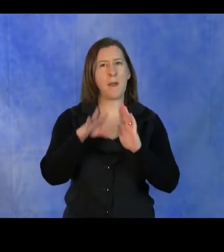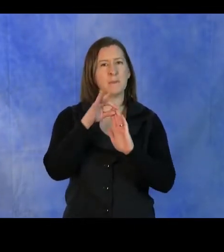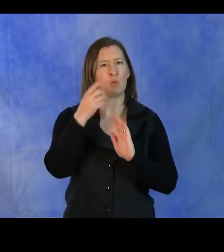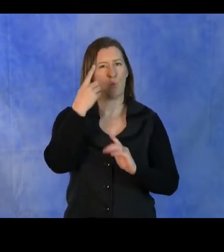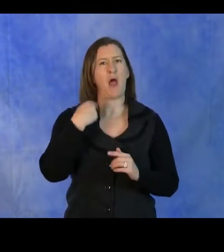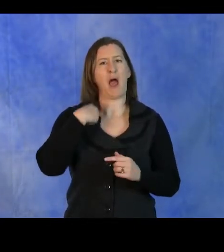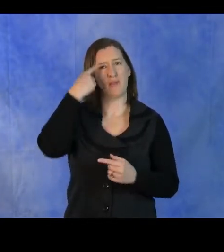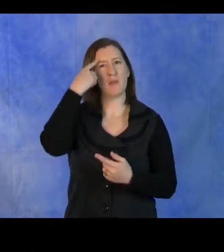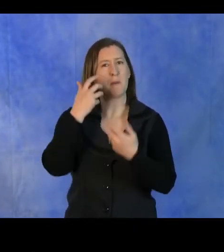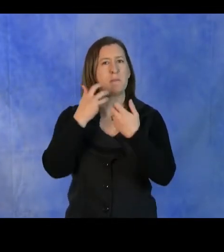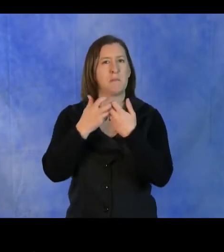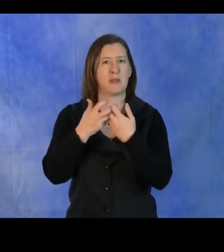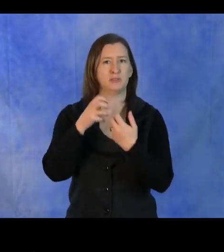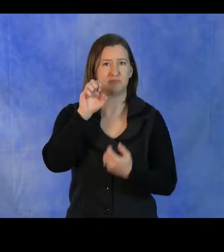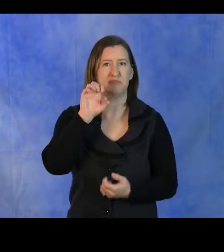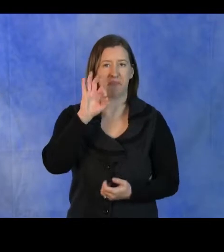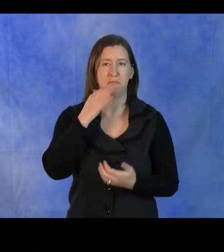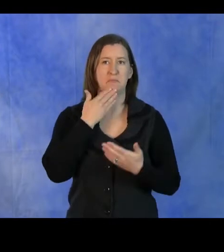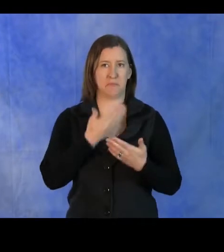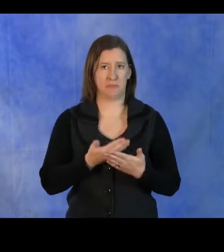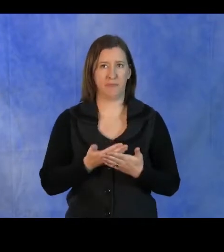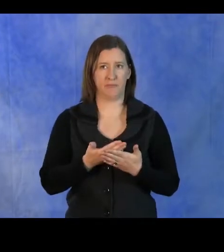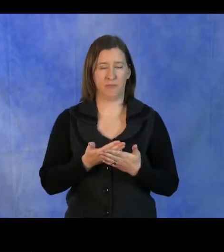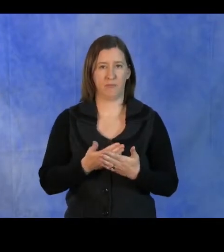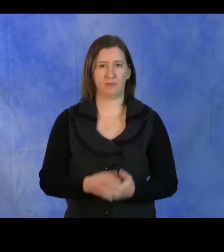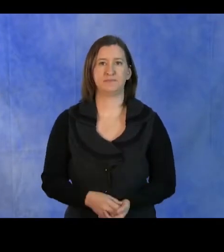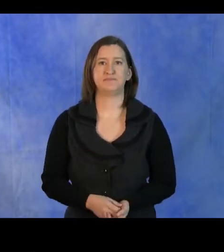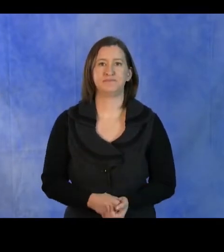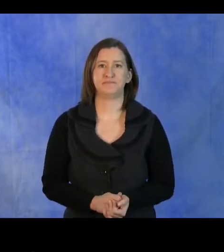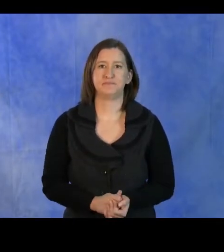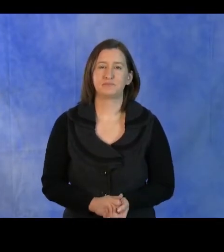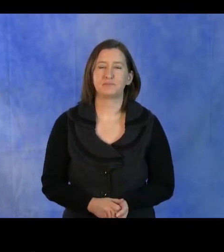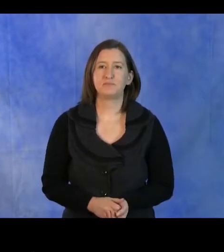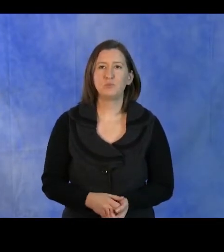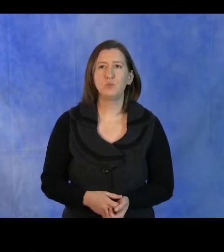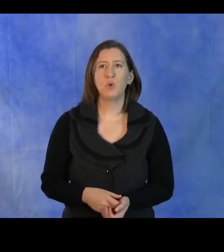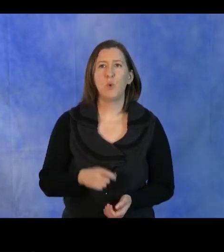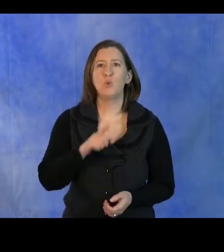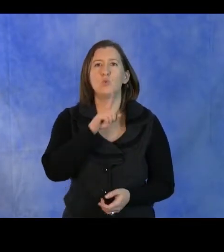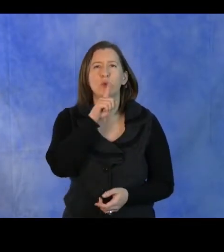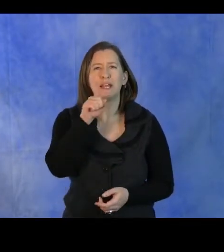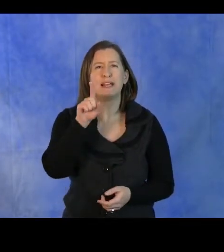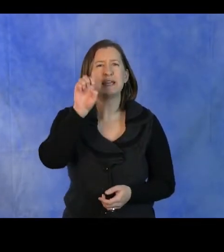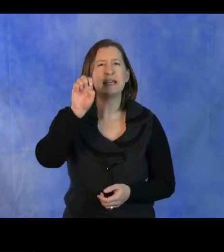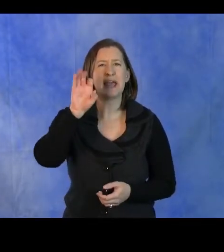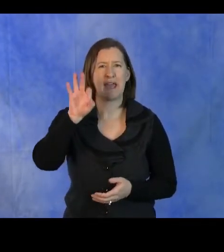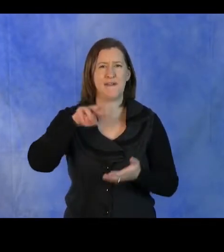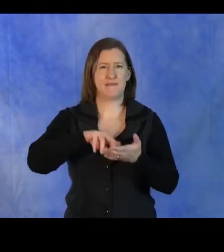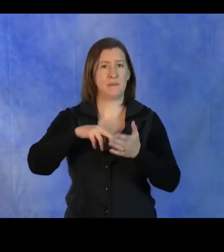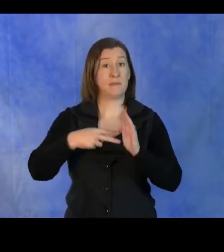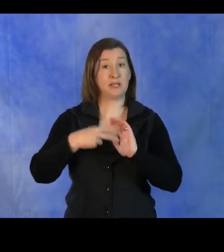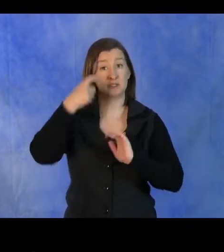that definition should be. So I picked one that I thought matched the best.